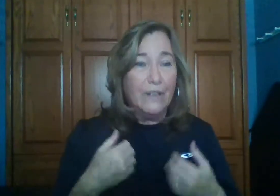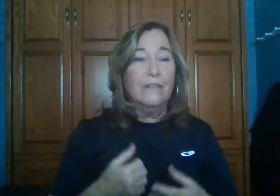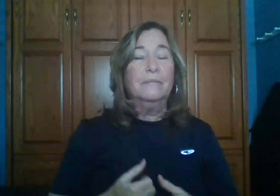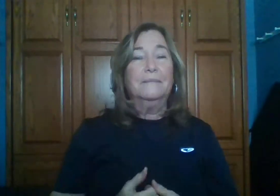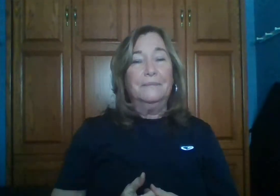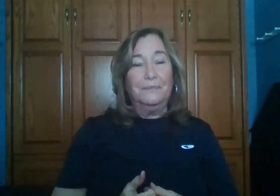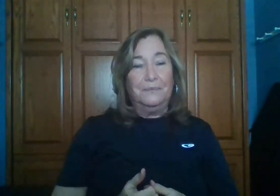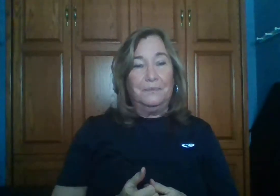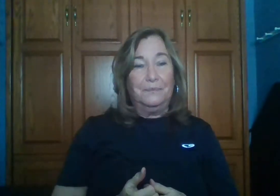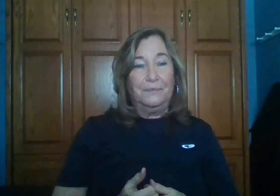Again.